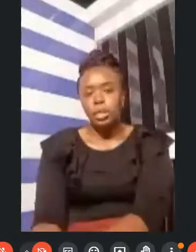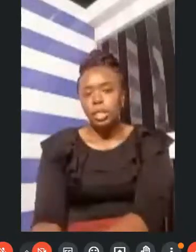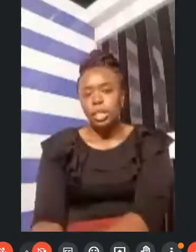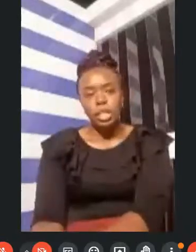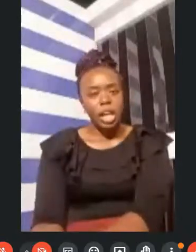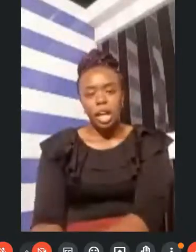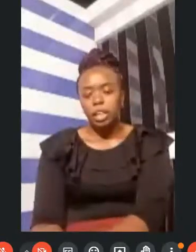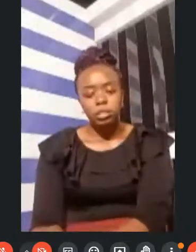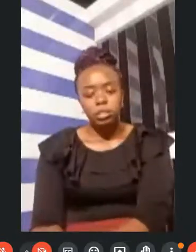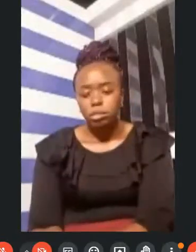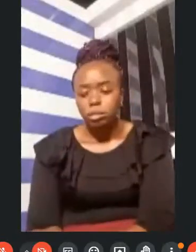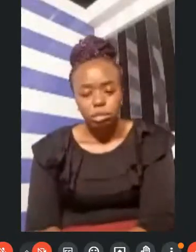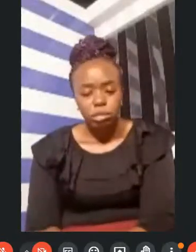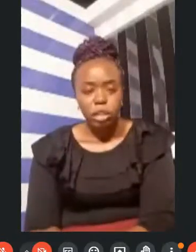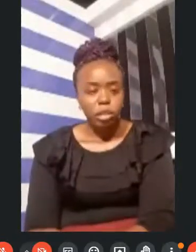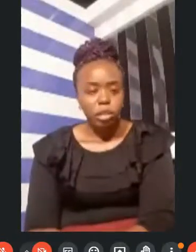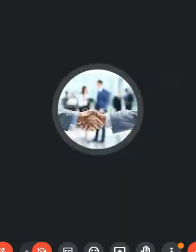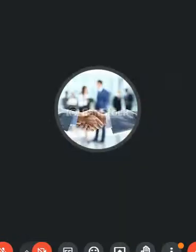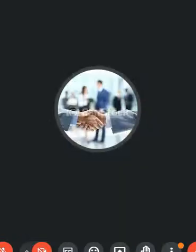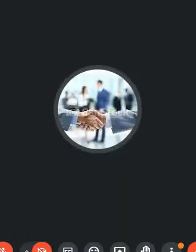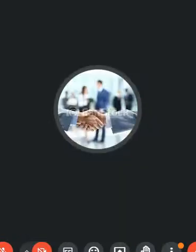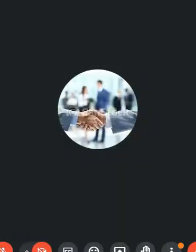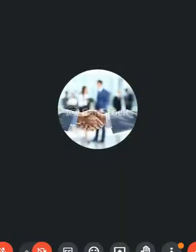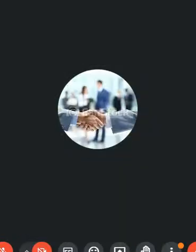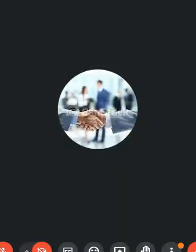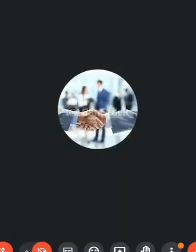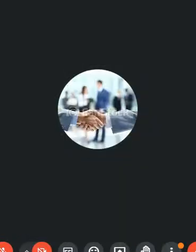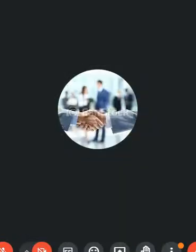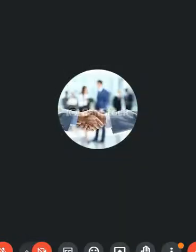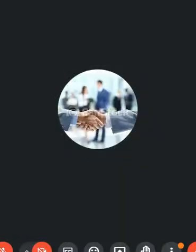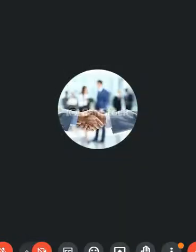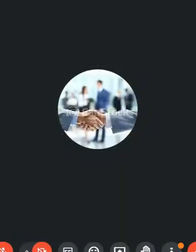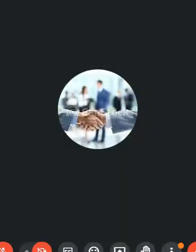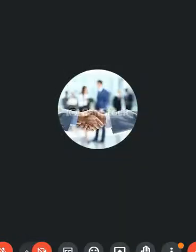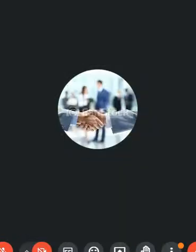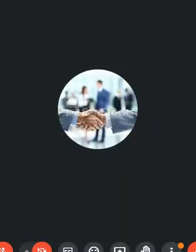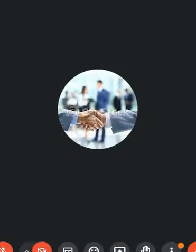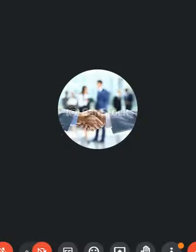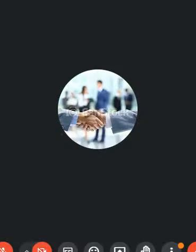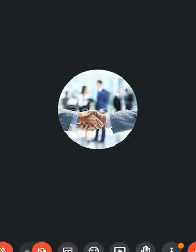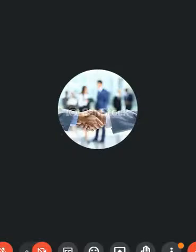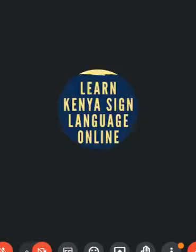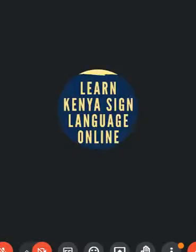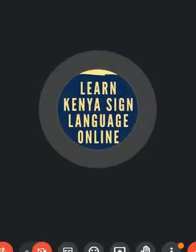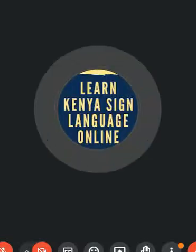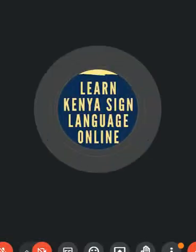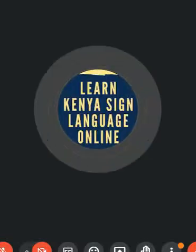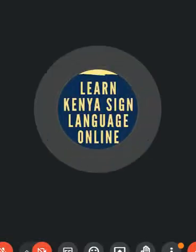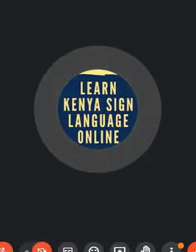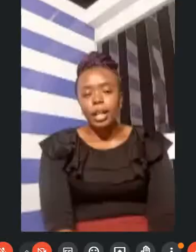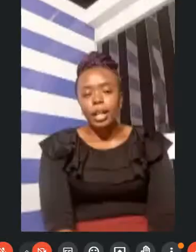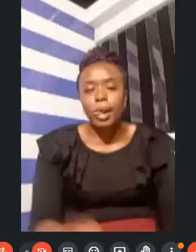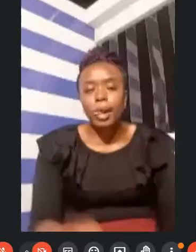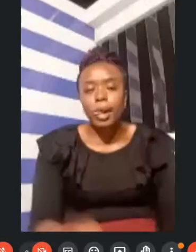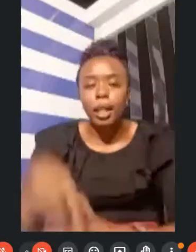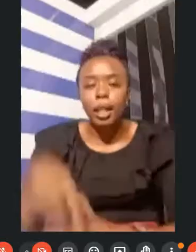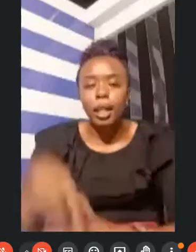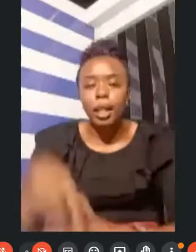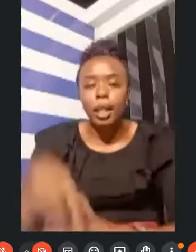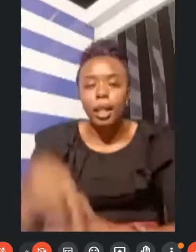on time. Yeah. Oh, You don't. okay. Yes. So yeah,